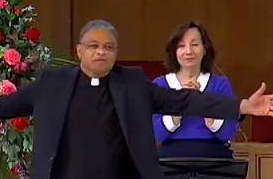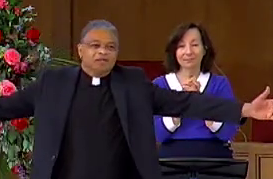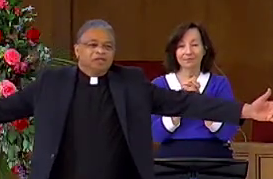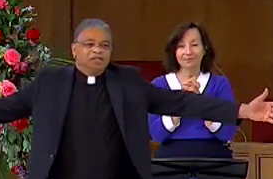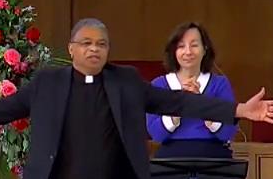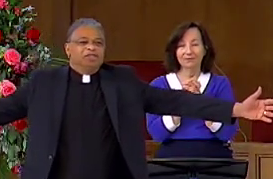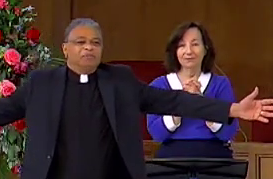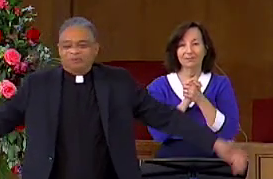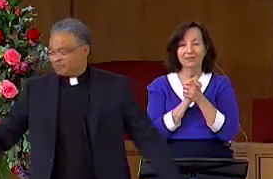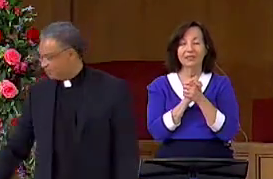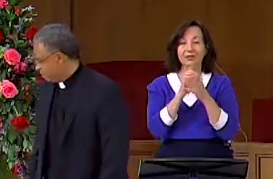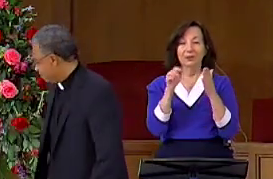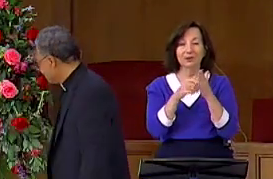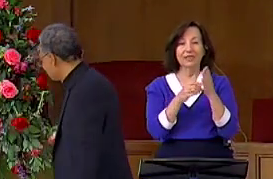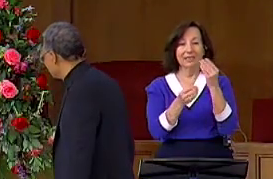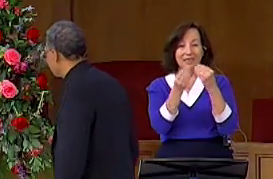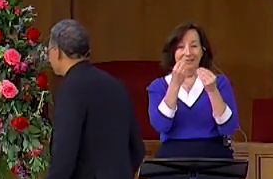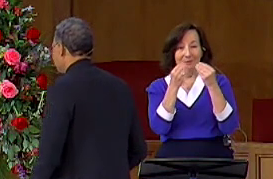to this supper.